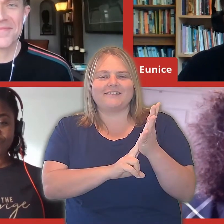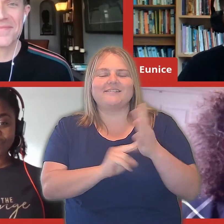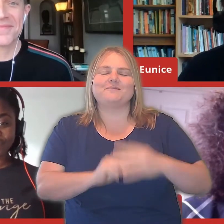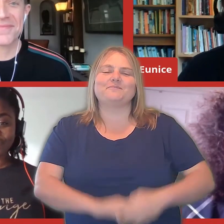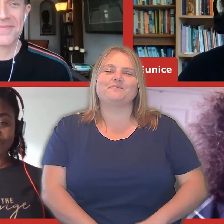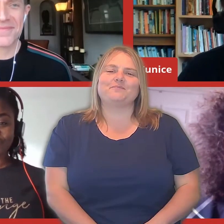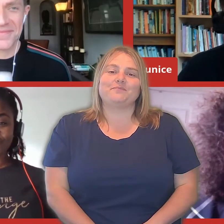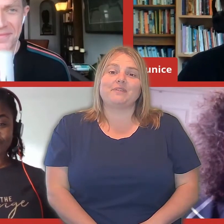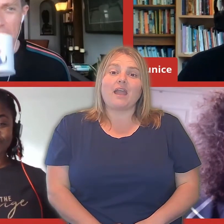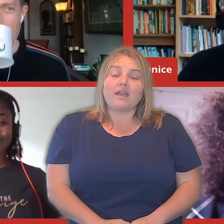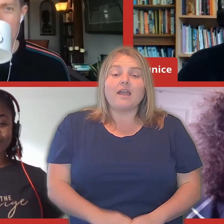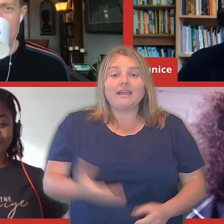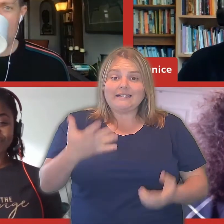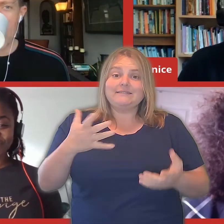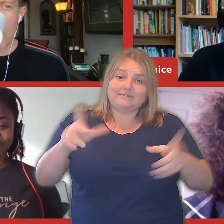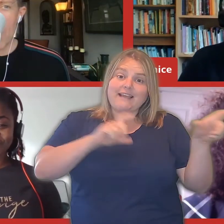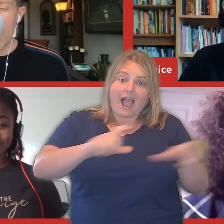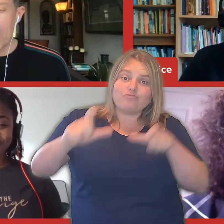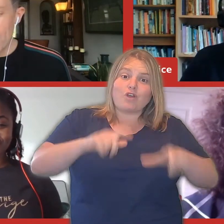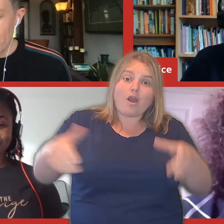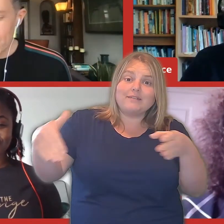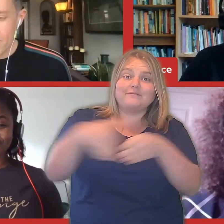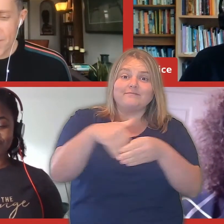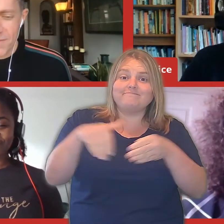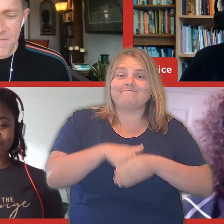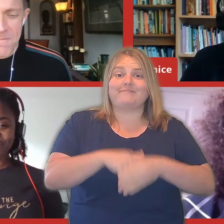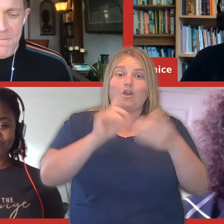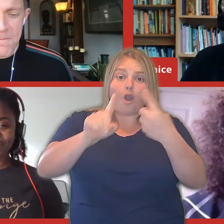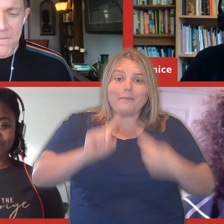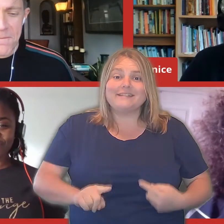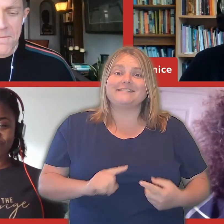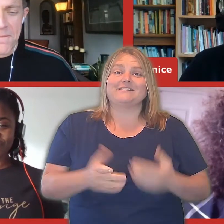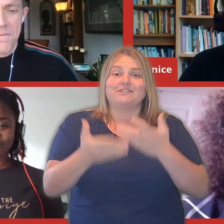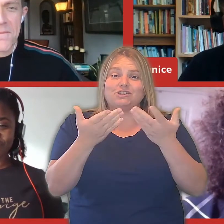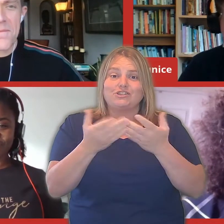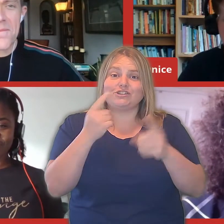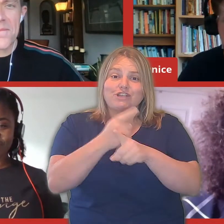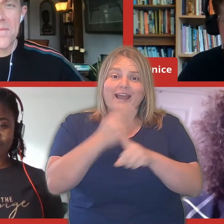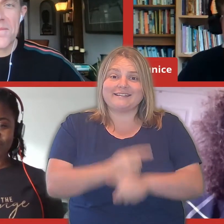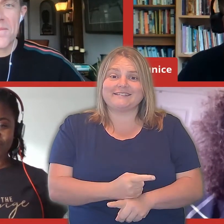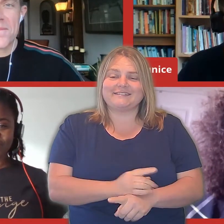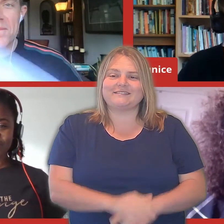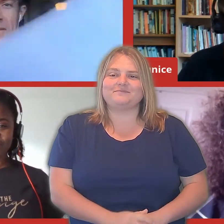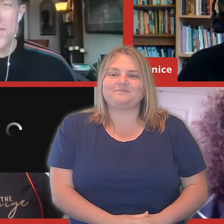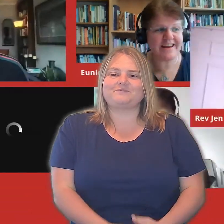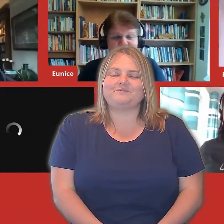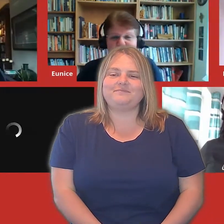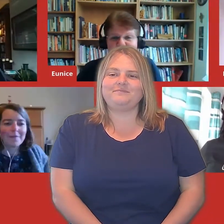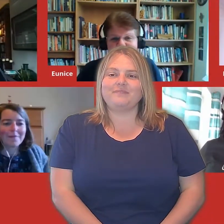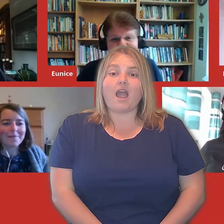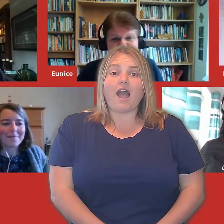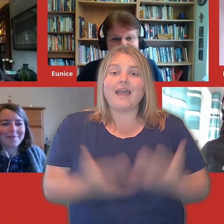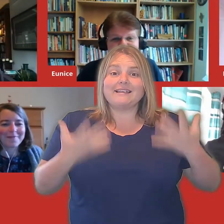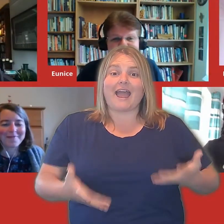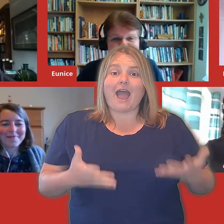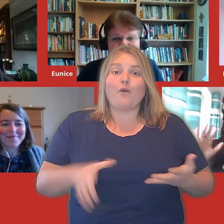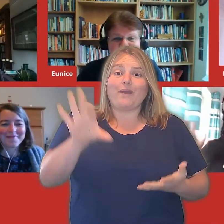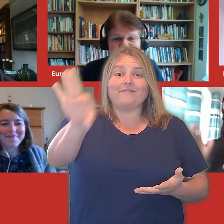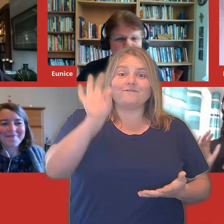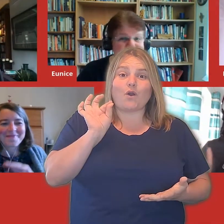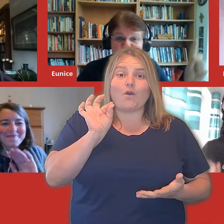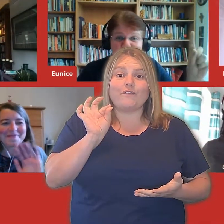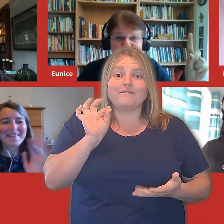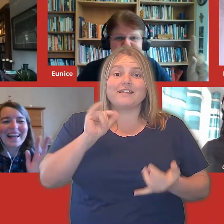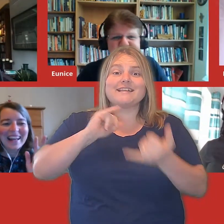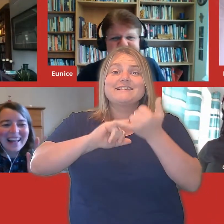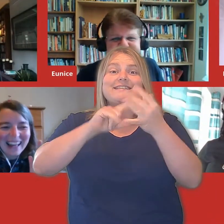you. So keep responding to us in the chat. Now we're going to invite to join us at the table, Sarah. Sarah's coming in for in the street,